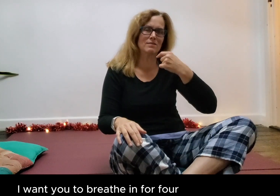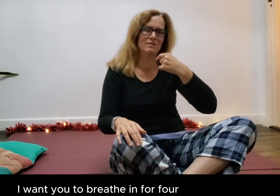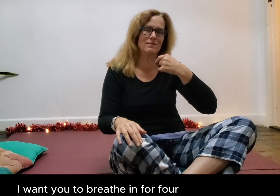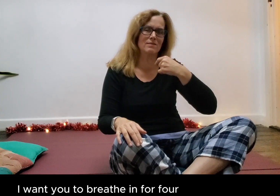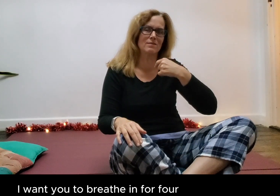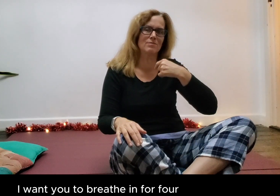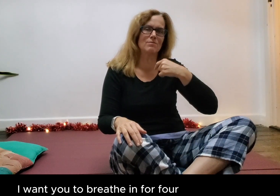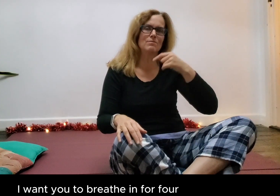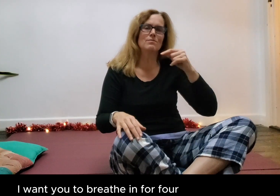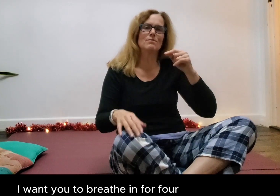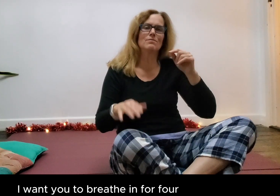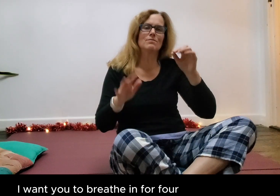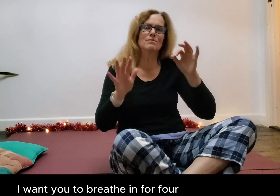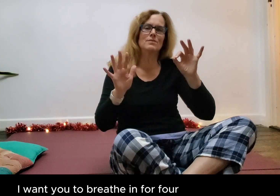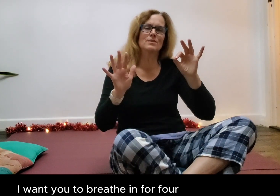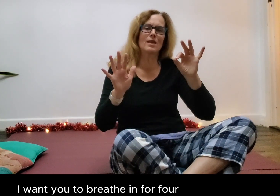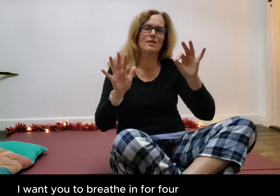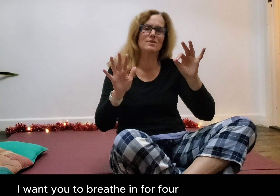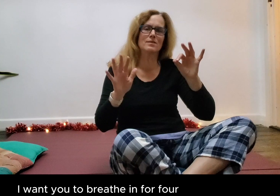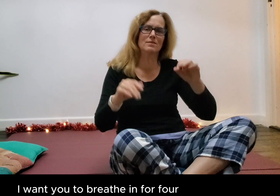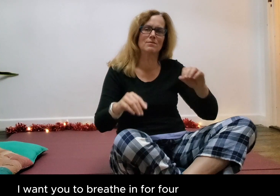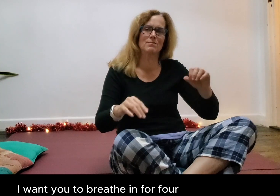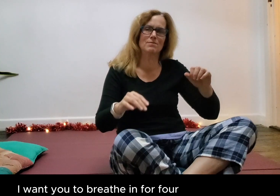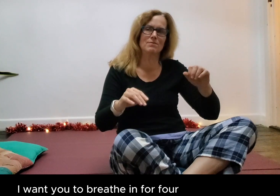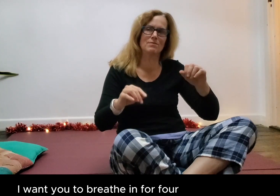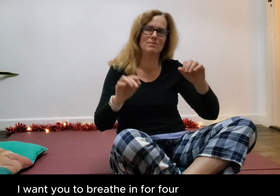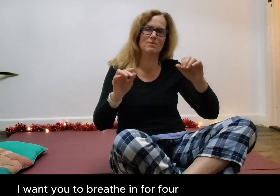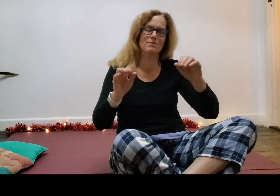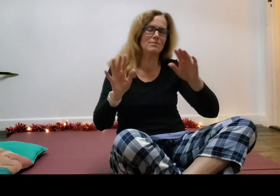breathe in for 4.